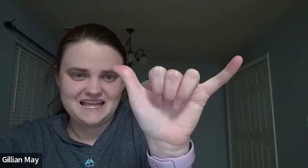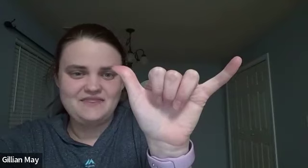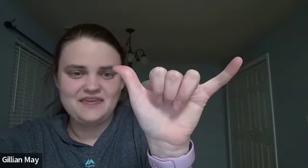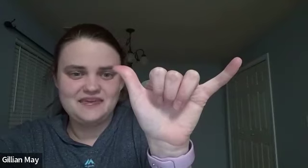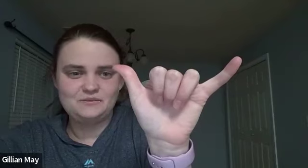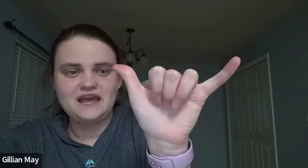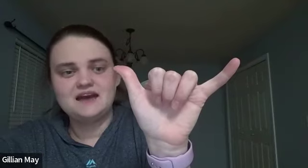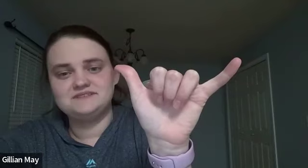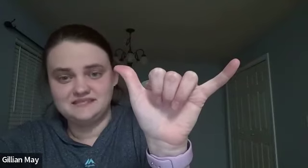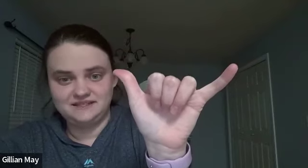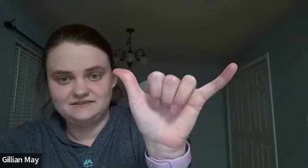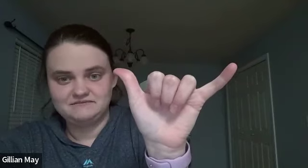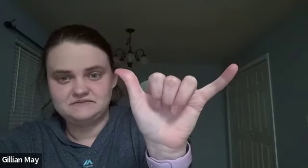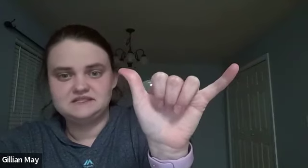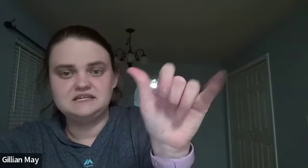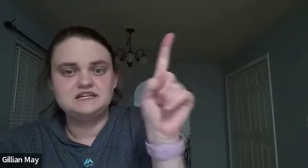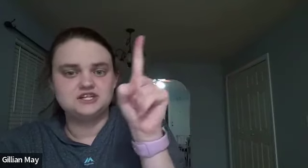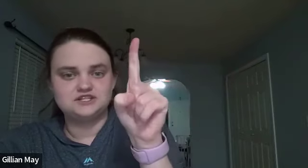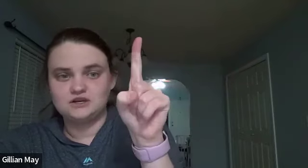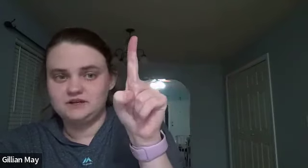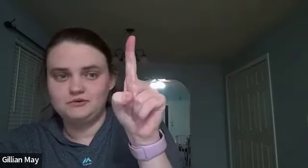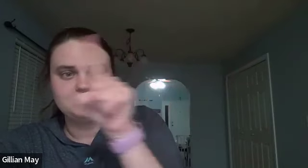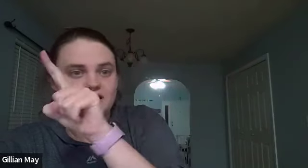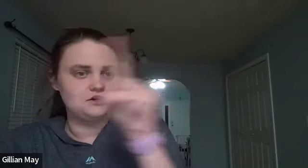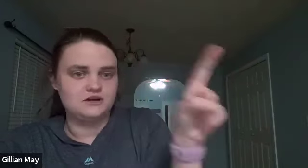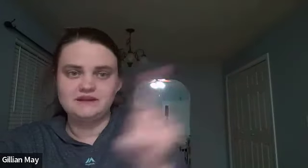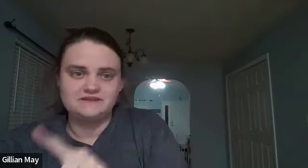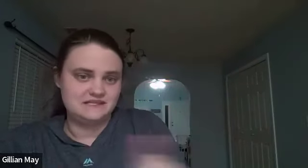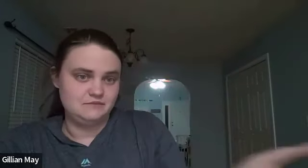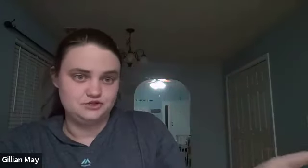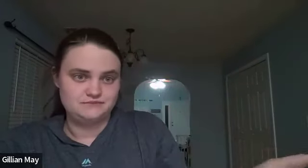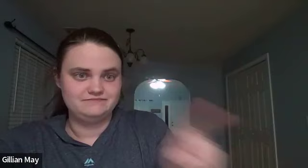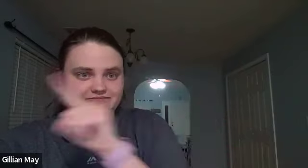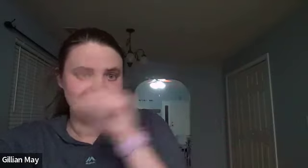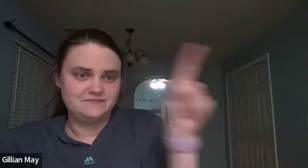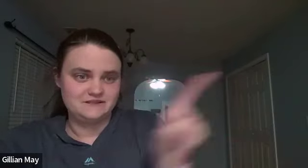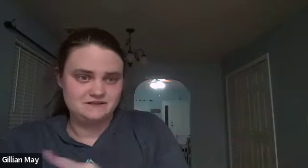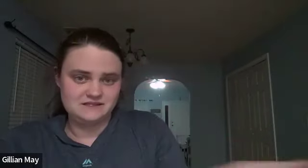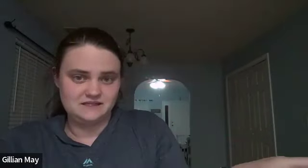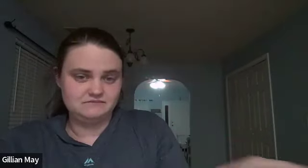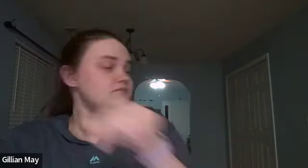And then we have Z. Z is just going to be your pointer, and you're going to make the Z motion. Z.